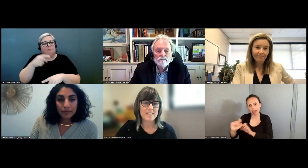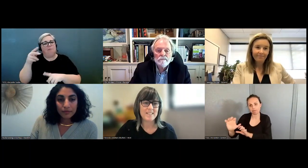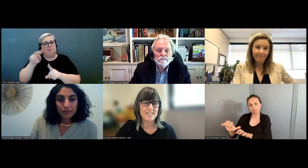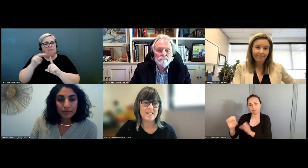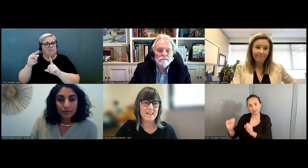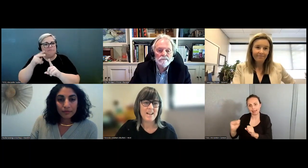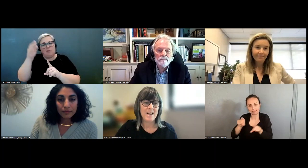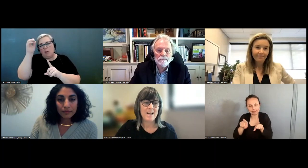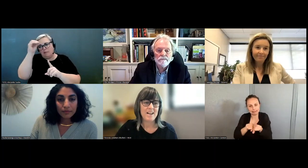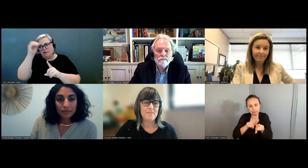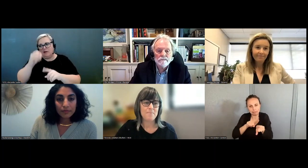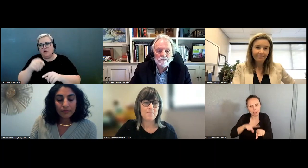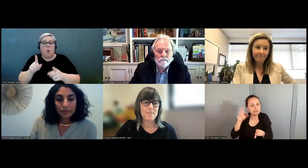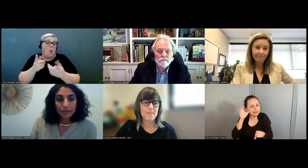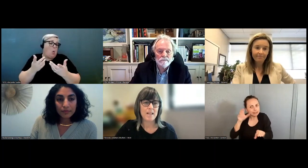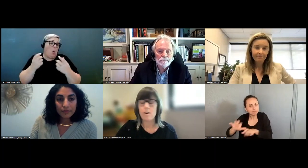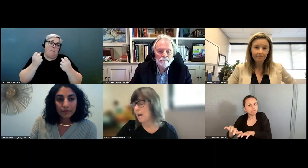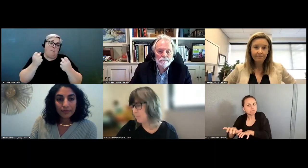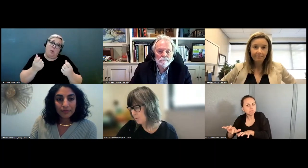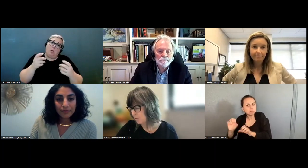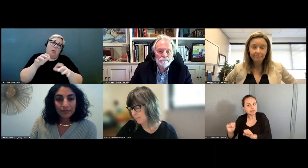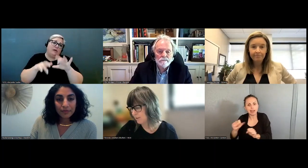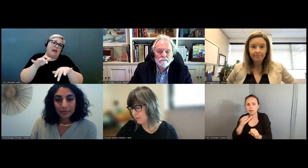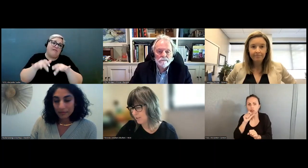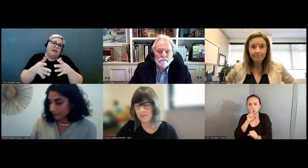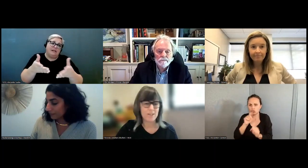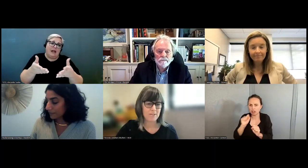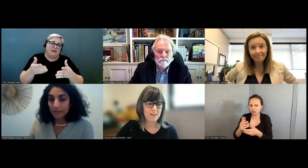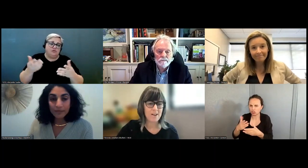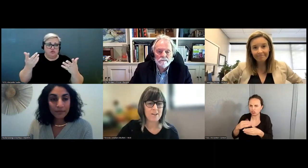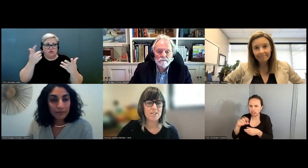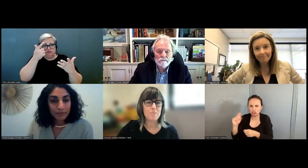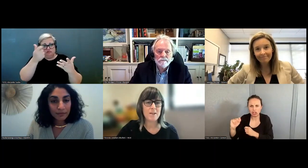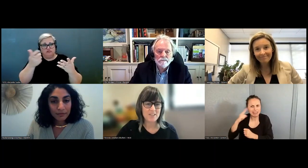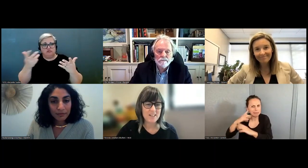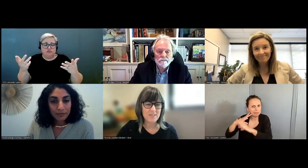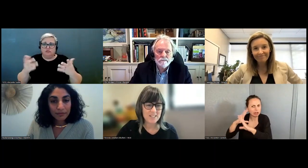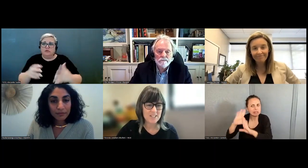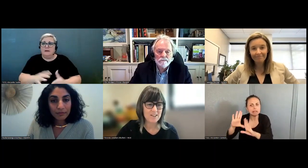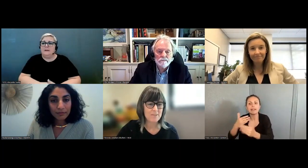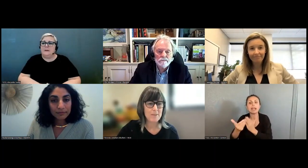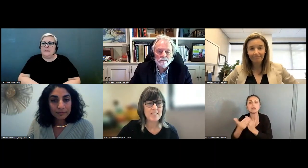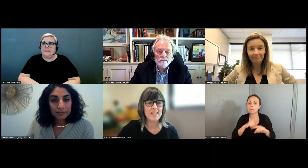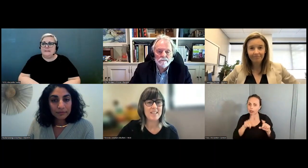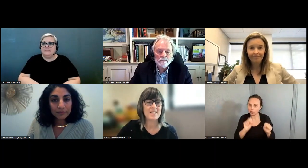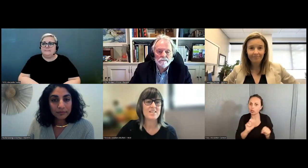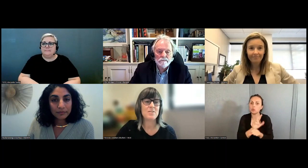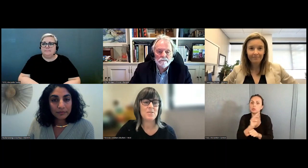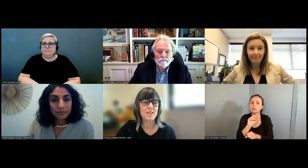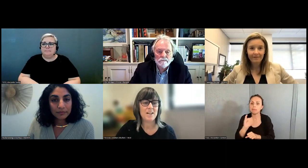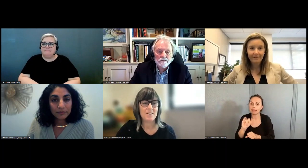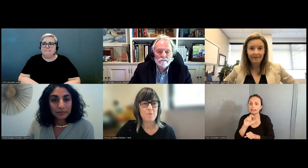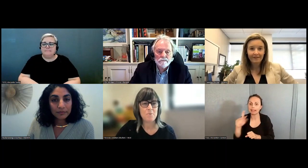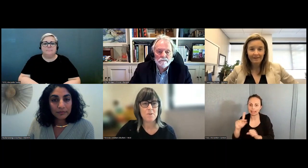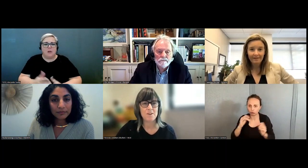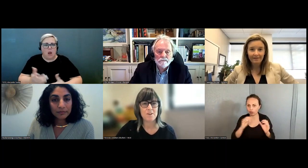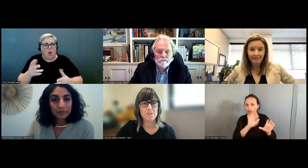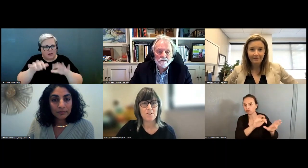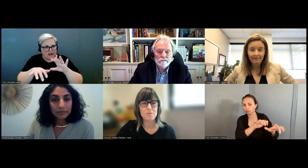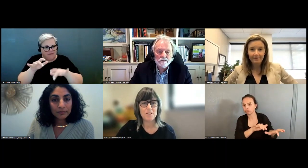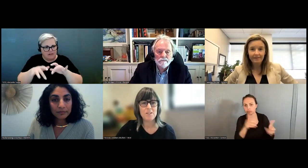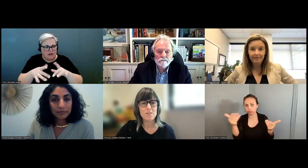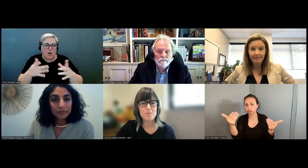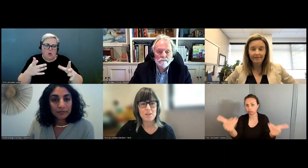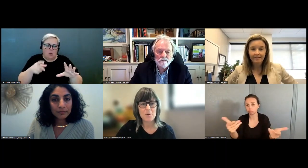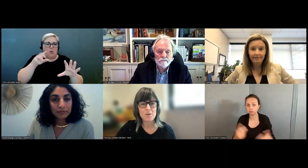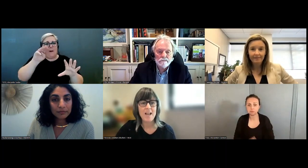you listen. Or I'm not sure if you can share in the chat right now, actually, but you can definitely share in the Menti link. So we encourage